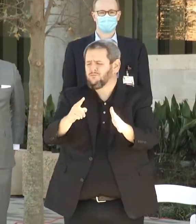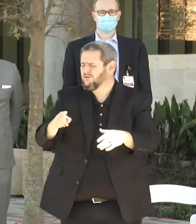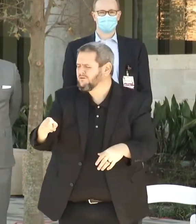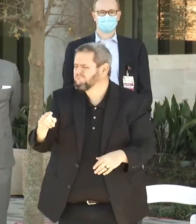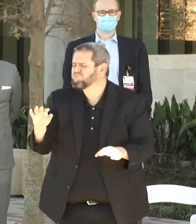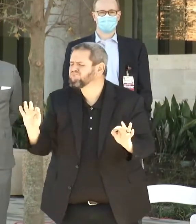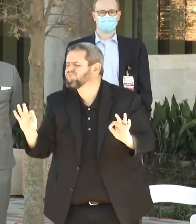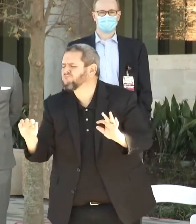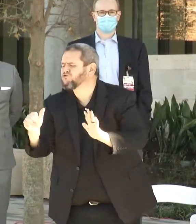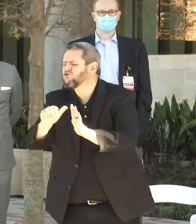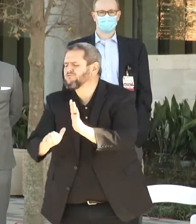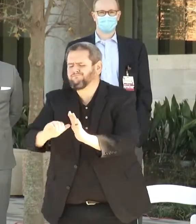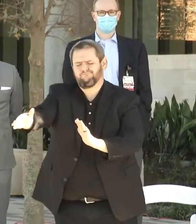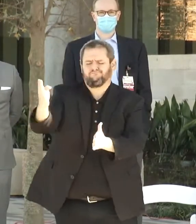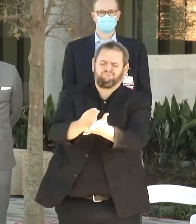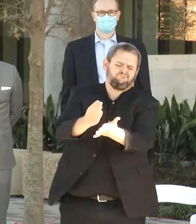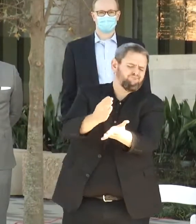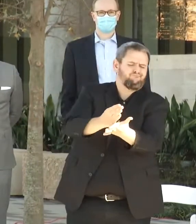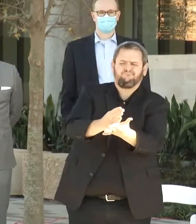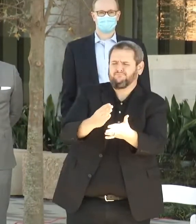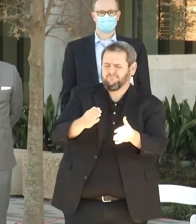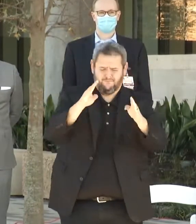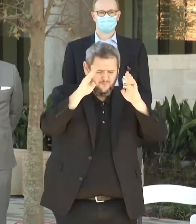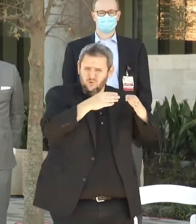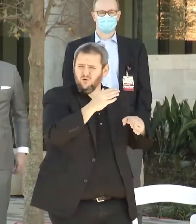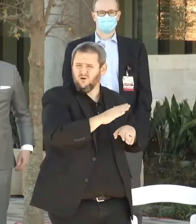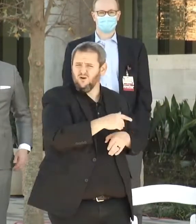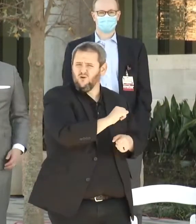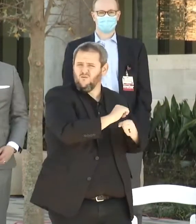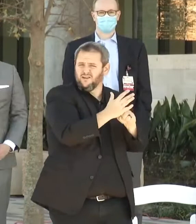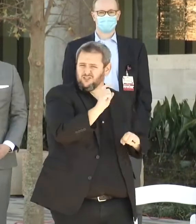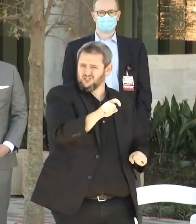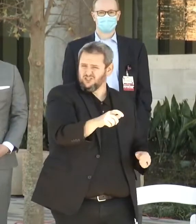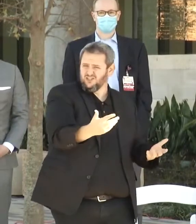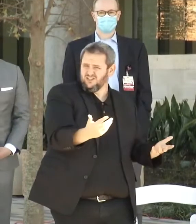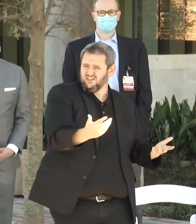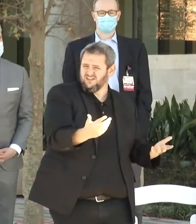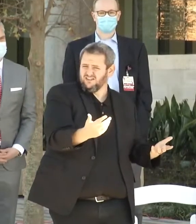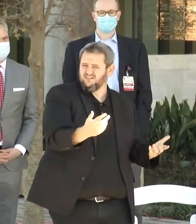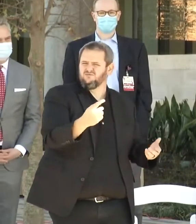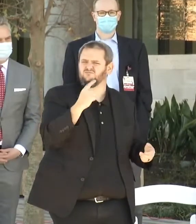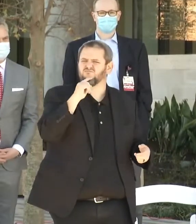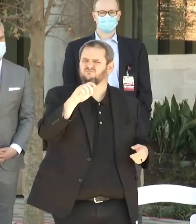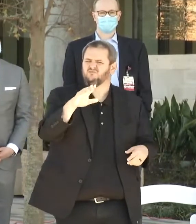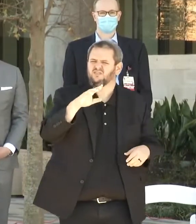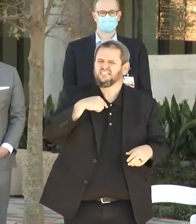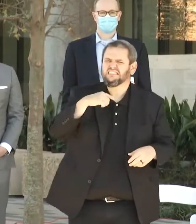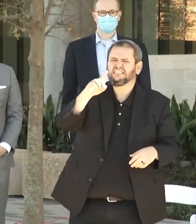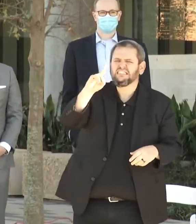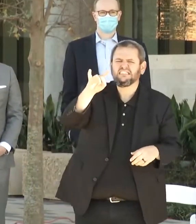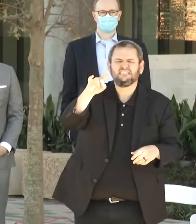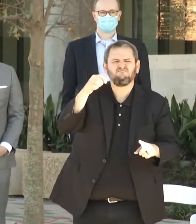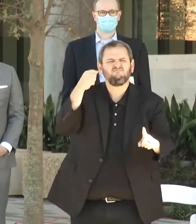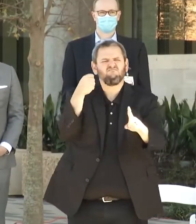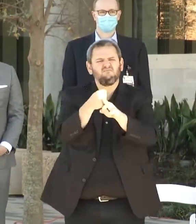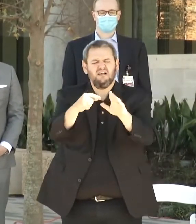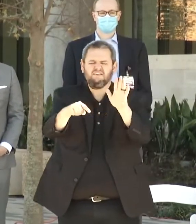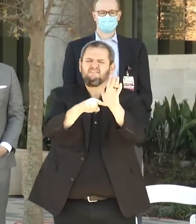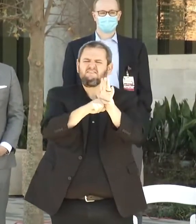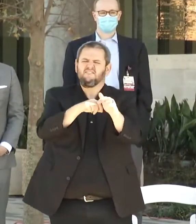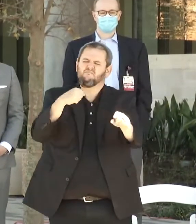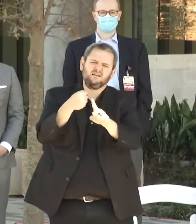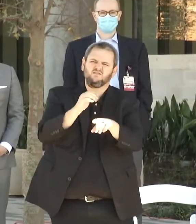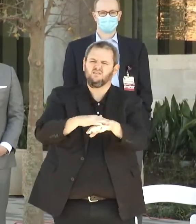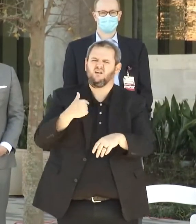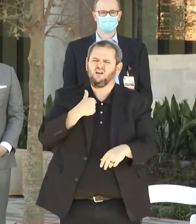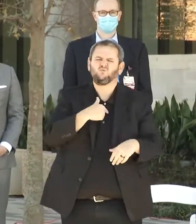of beds. However, we have since learned that this came at a cost to the health of many Oklahomans. As I've stated,